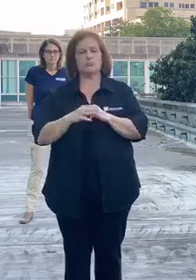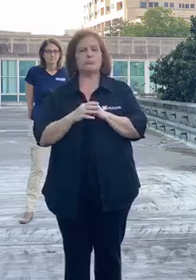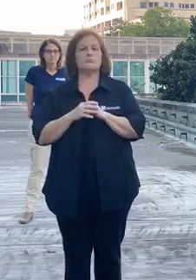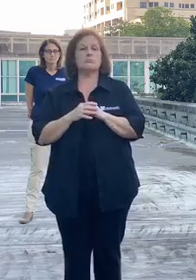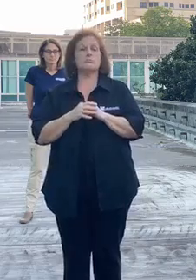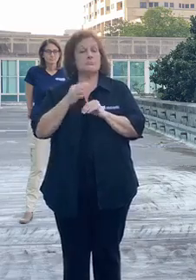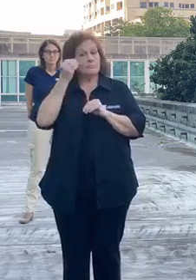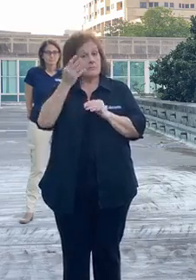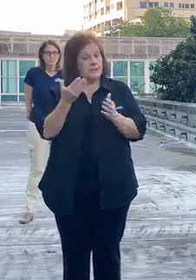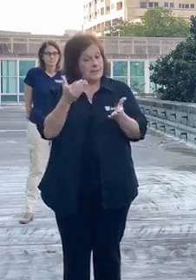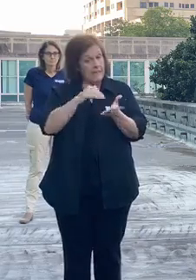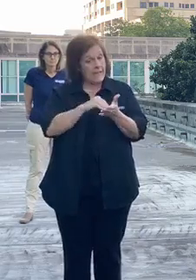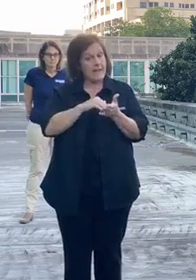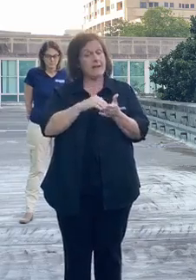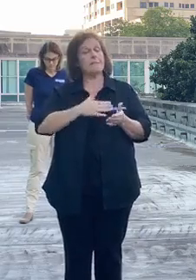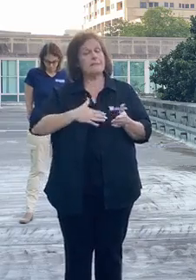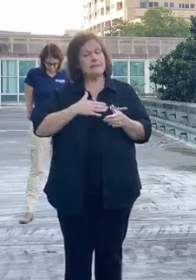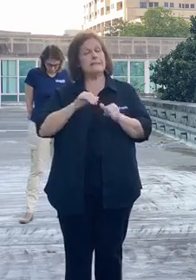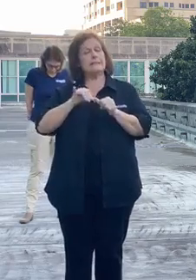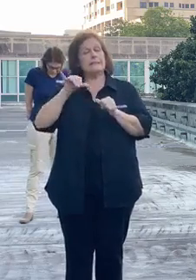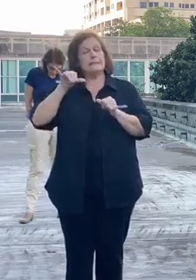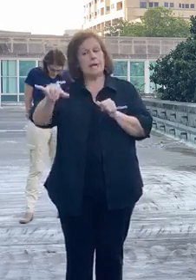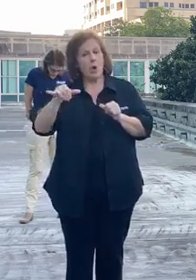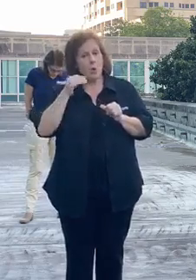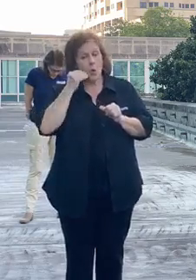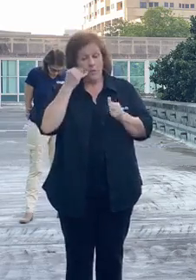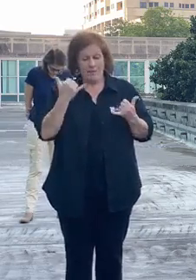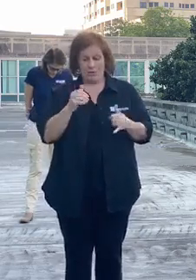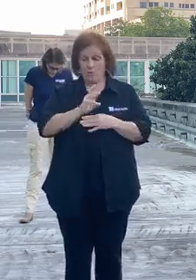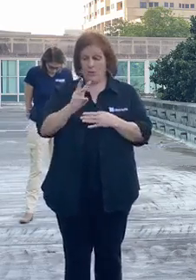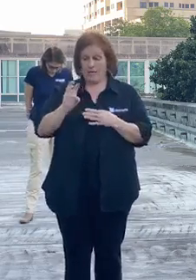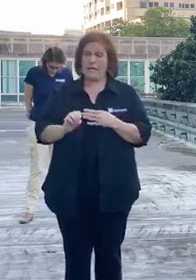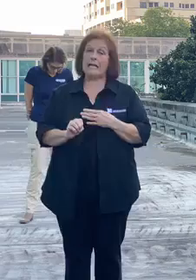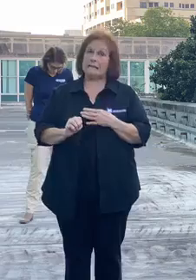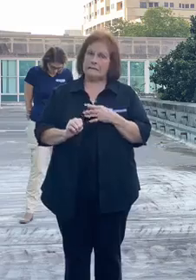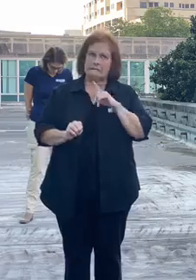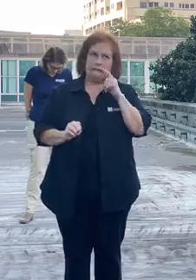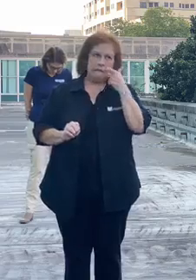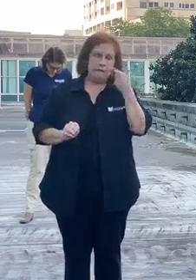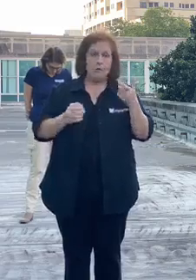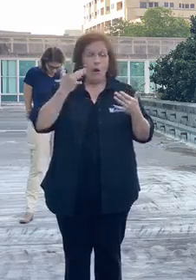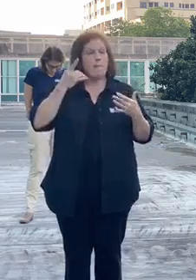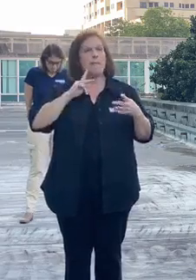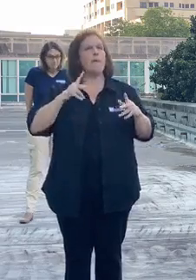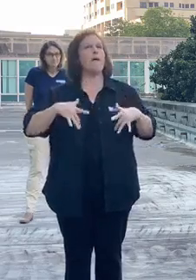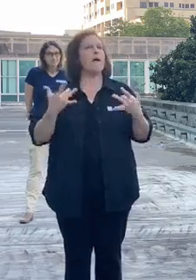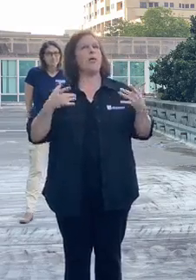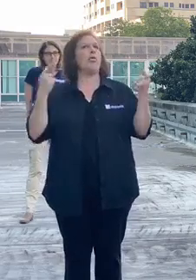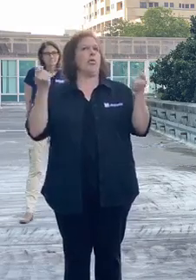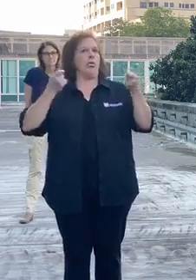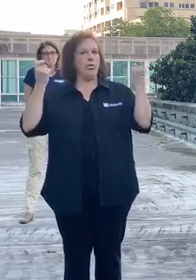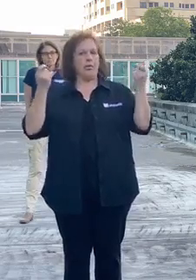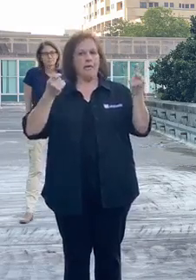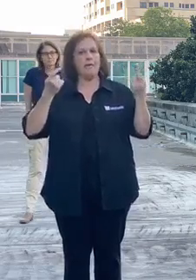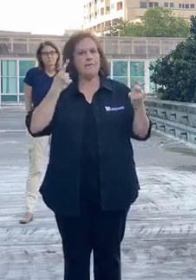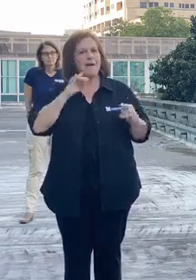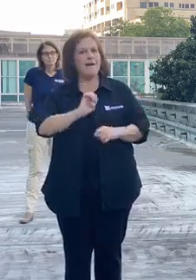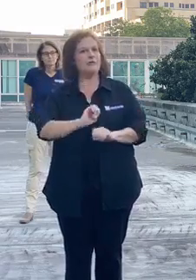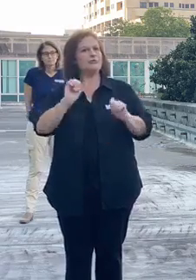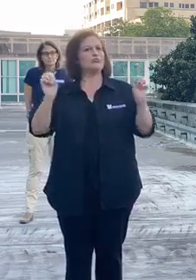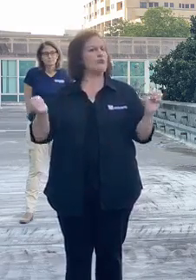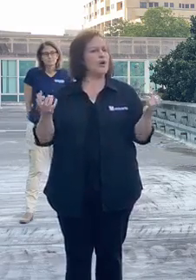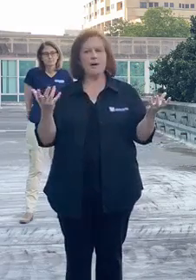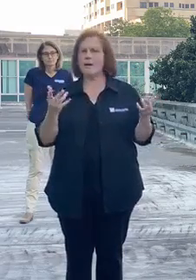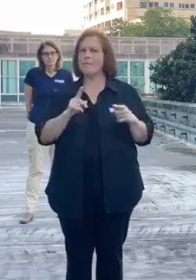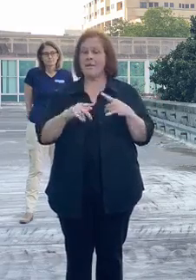I'll reiterate again the importance of staying home right now. This weekend will be interesting. It's usually a very celebratory time in our city, but Easter